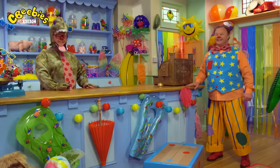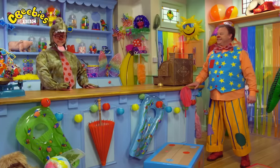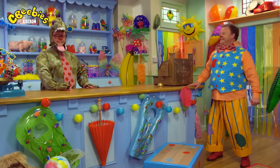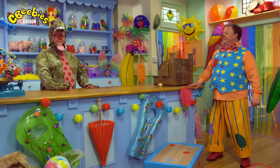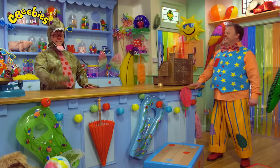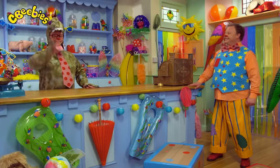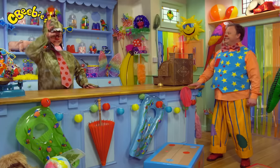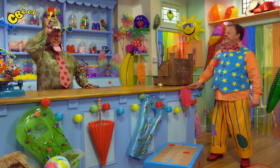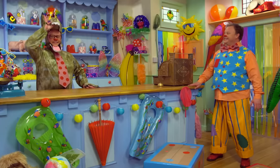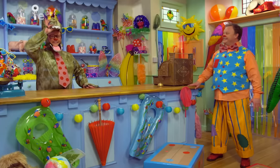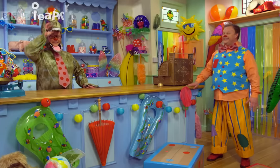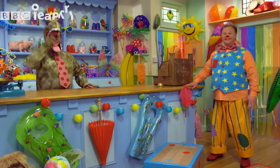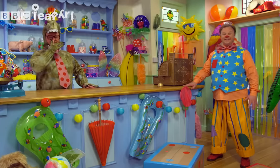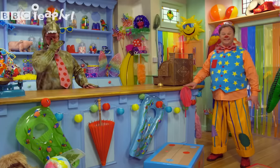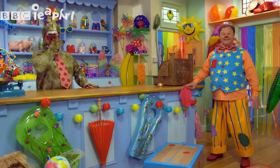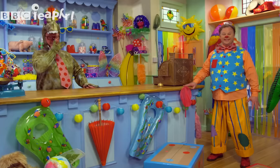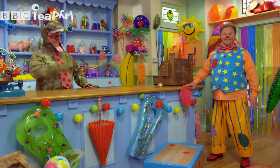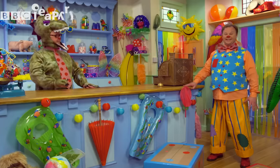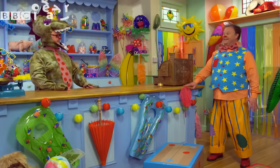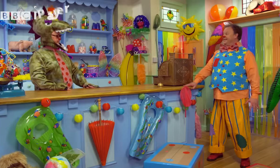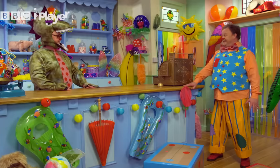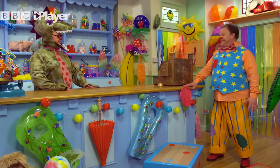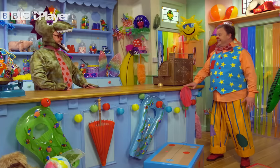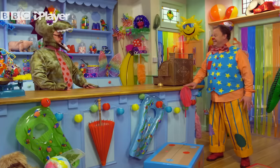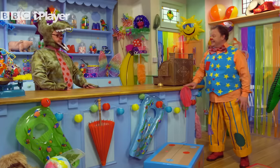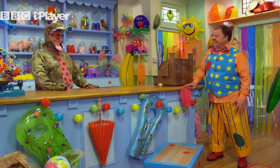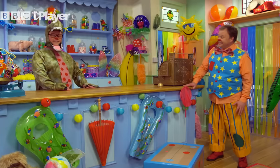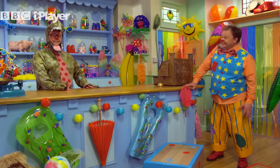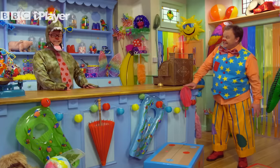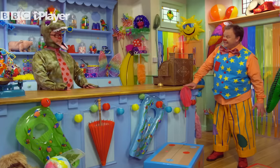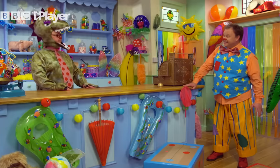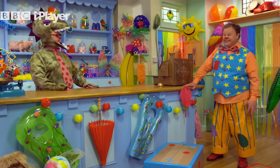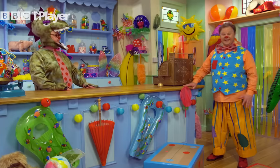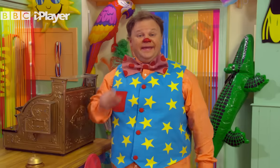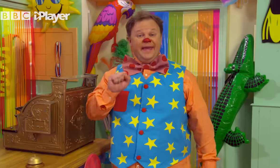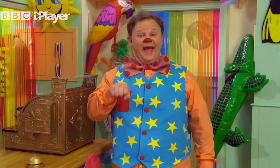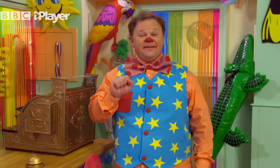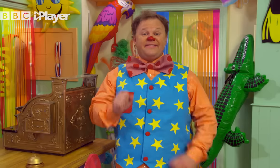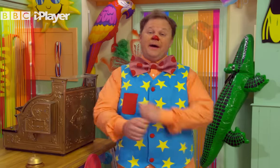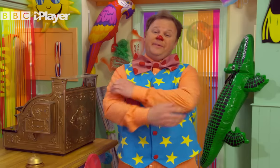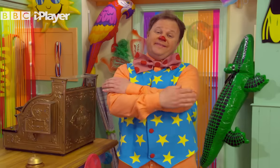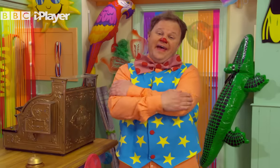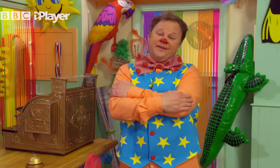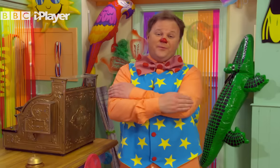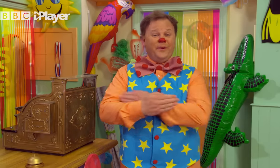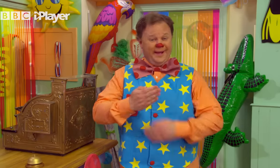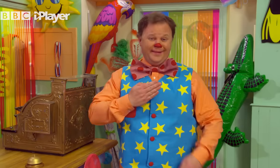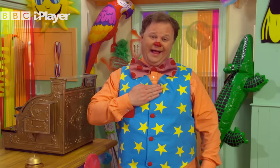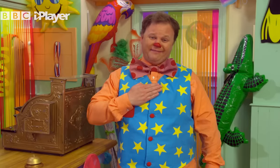a walking, talking dinosaur costume. Tumble Ted will love it. Yes, Tumble Ted will love